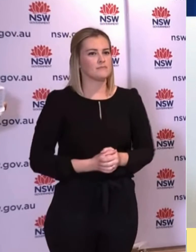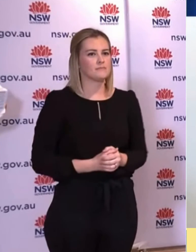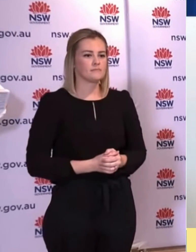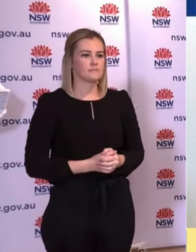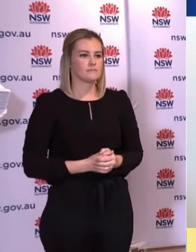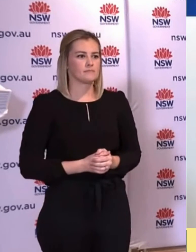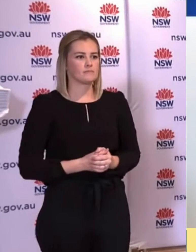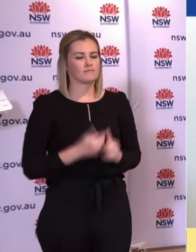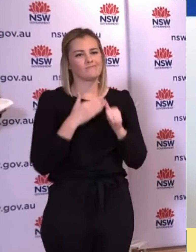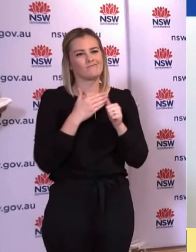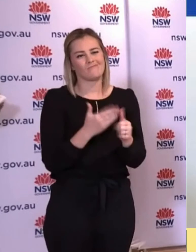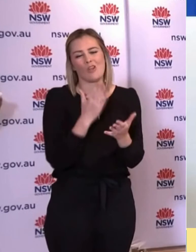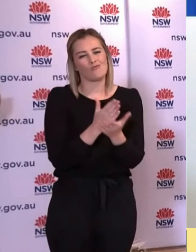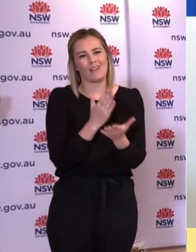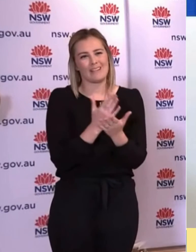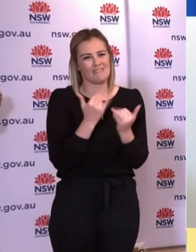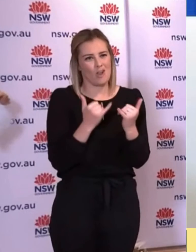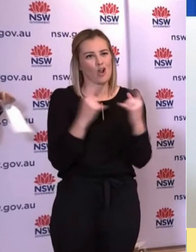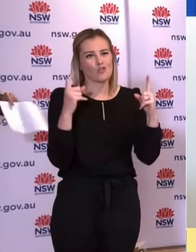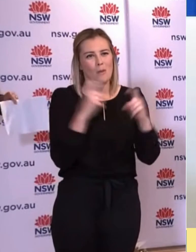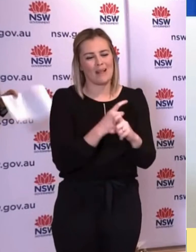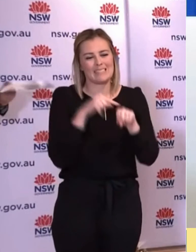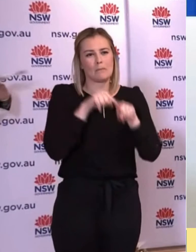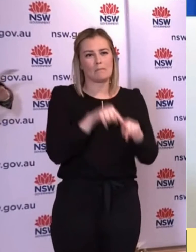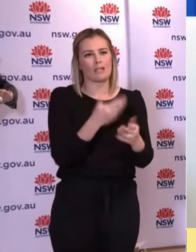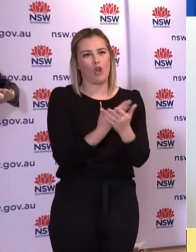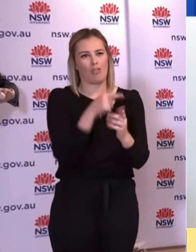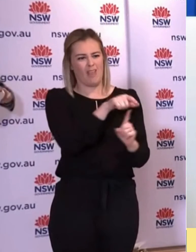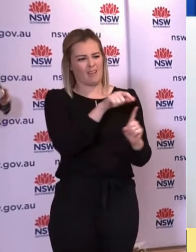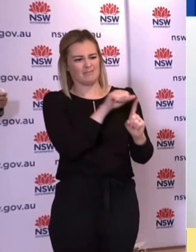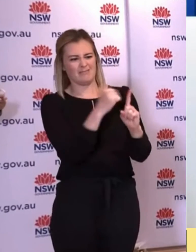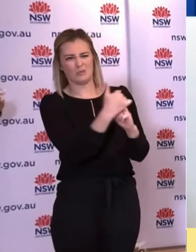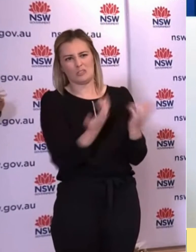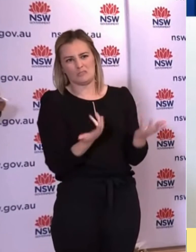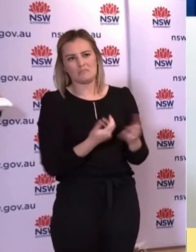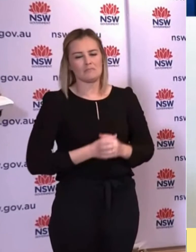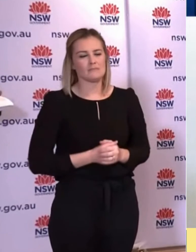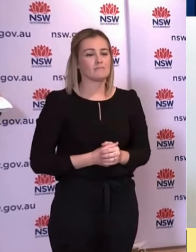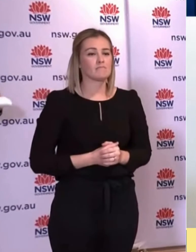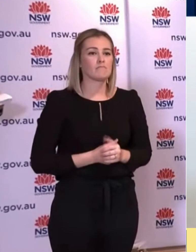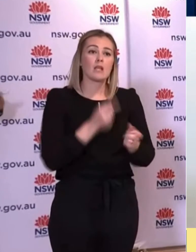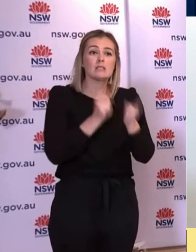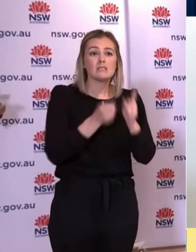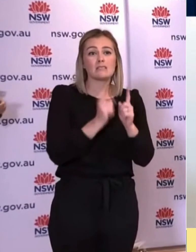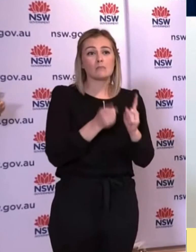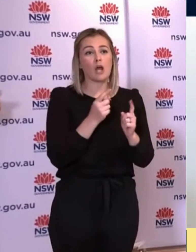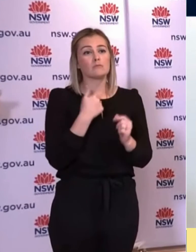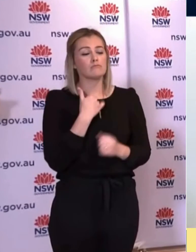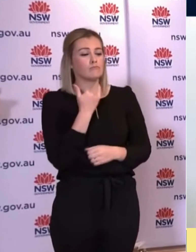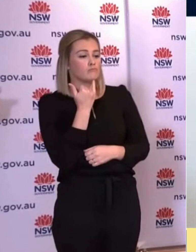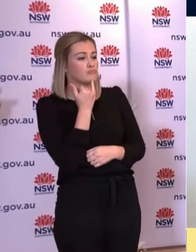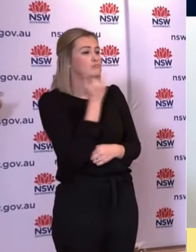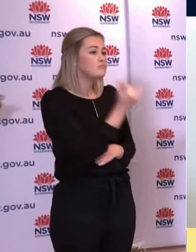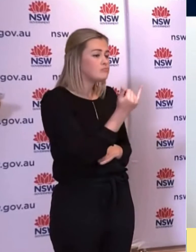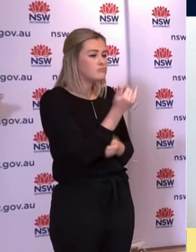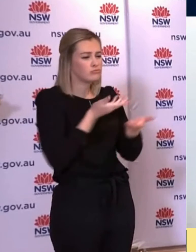complexity of individual circumstances. Sometimes an interview process could take around 30 to 45